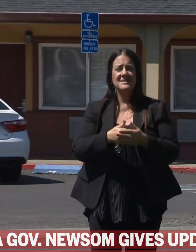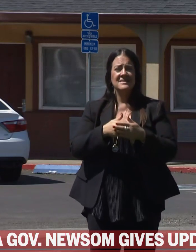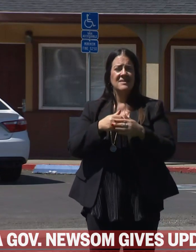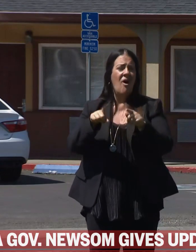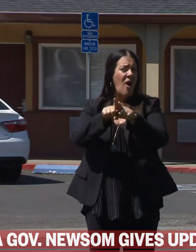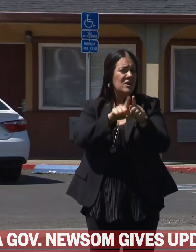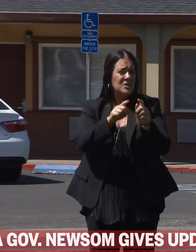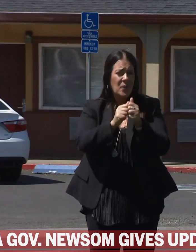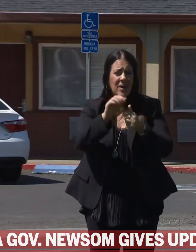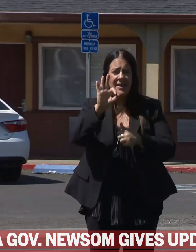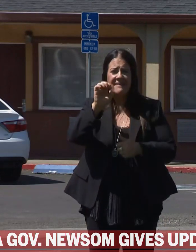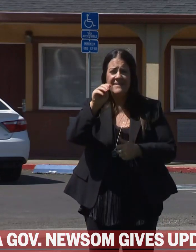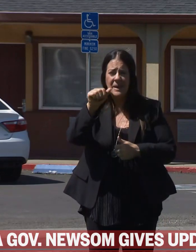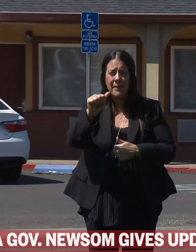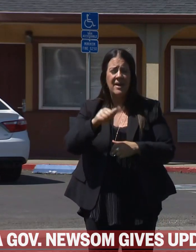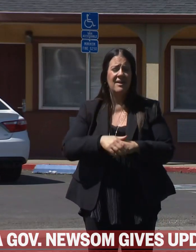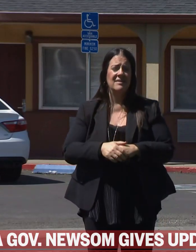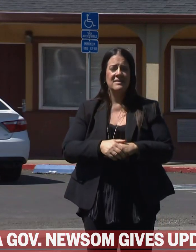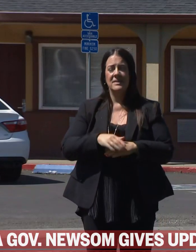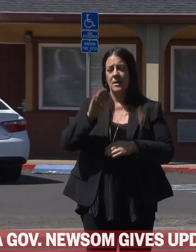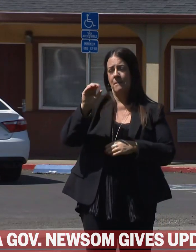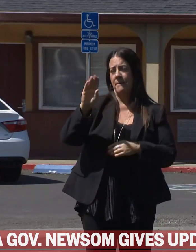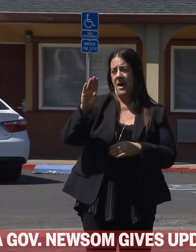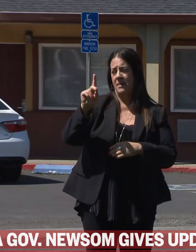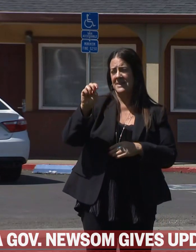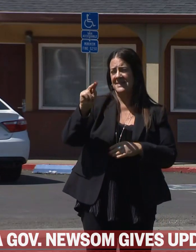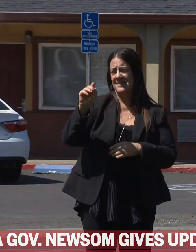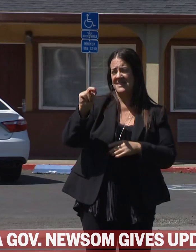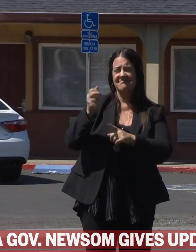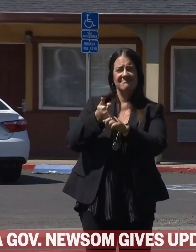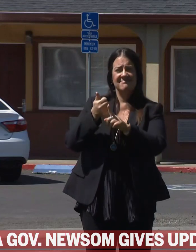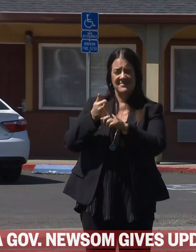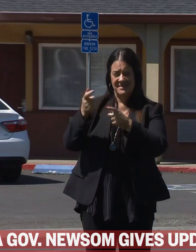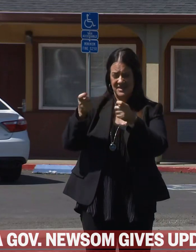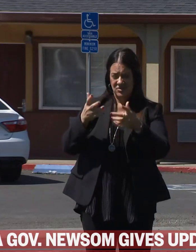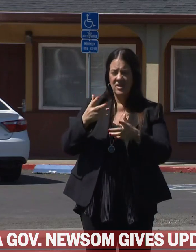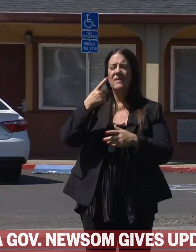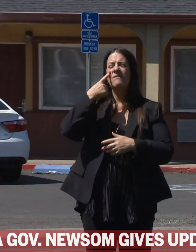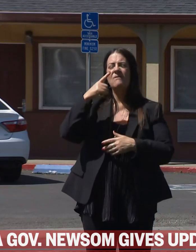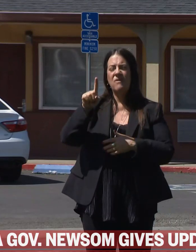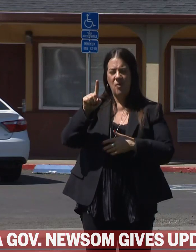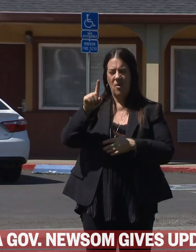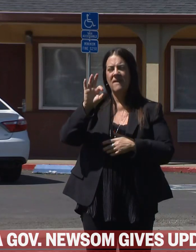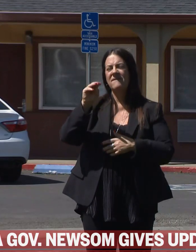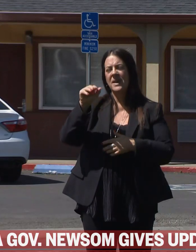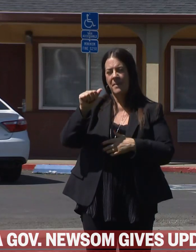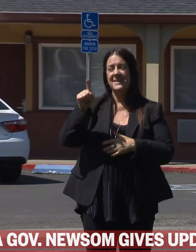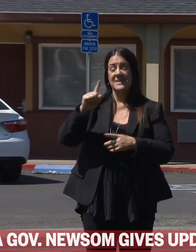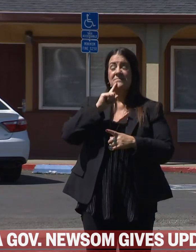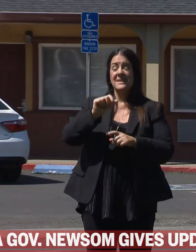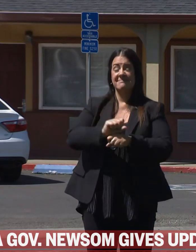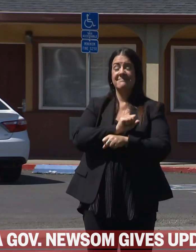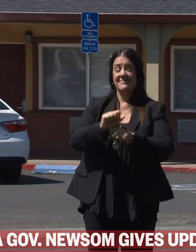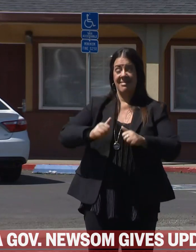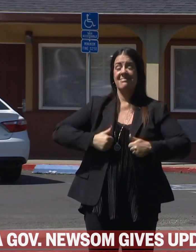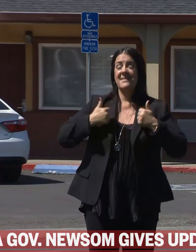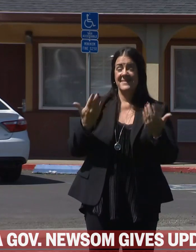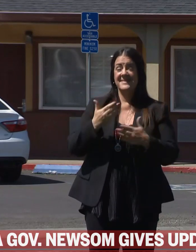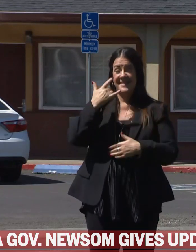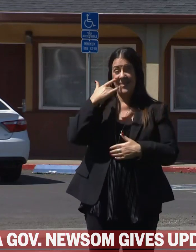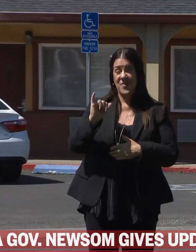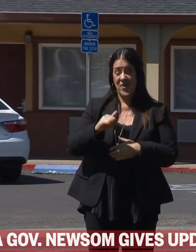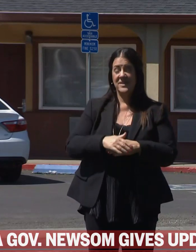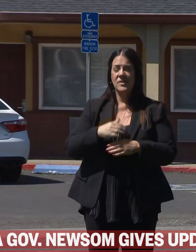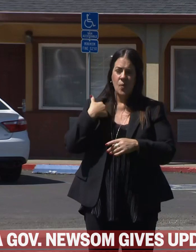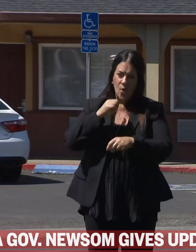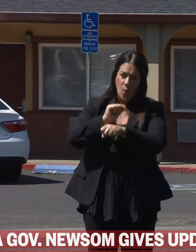Fenton, who's the regional FEMA administrator, who happens to be a resident of the state of California, and we're working hand in glove with him